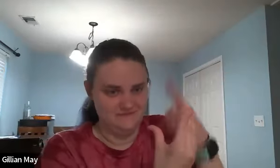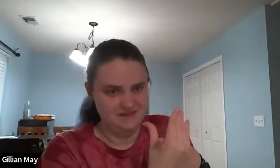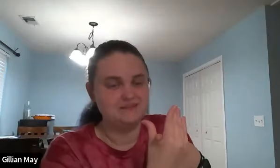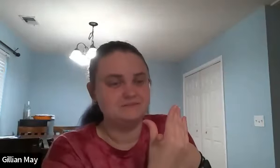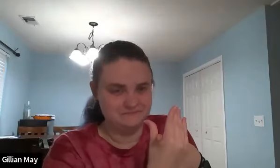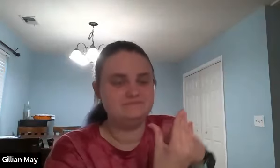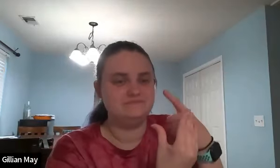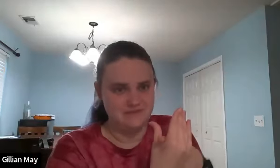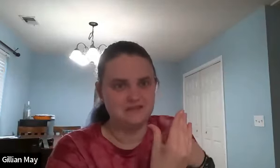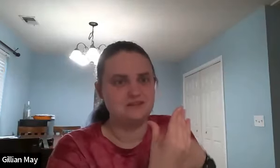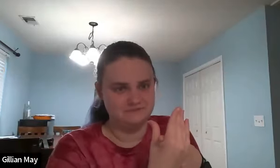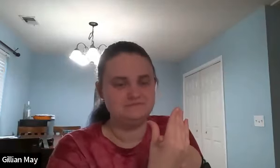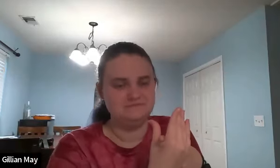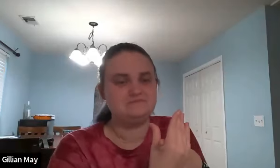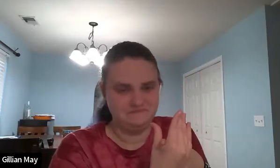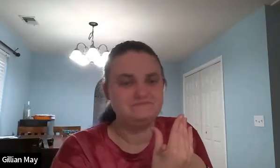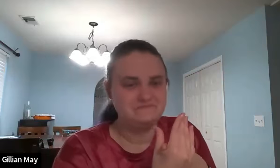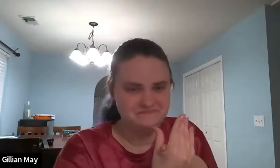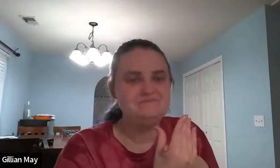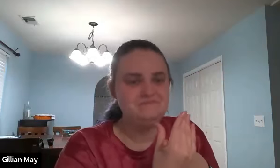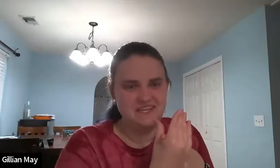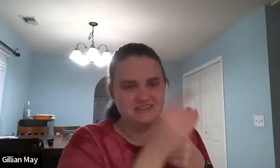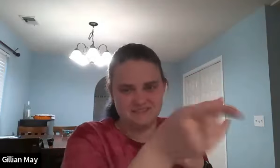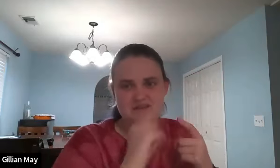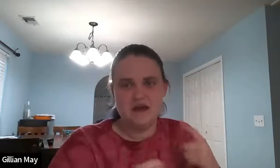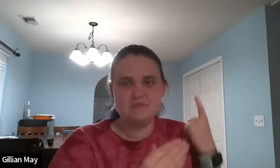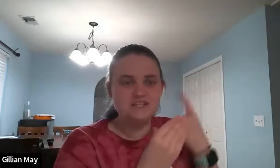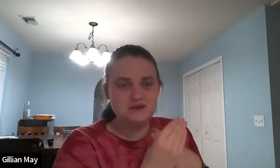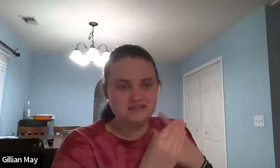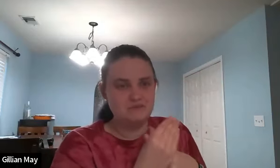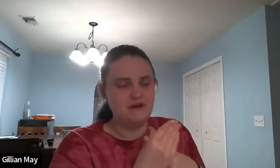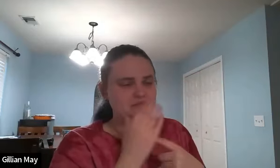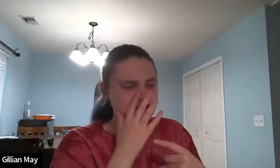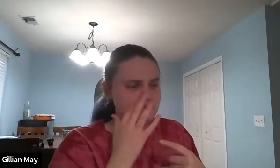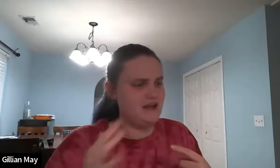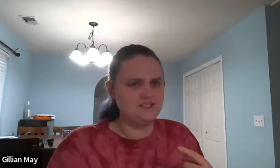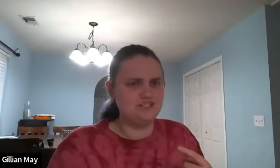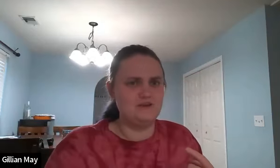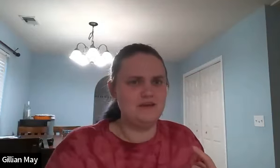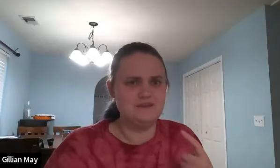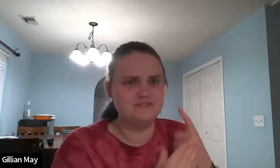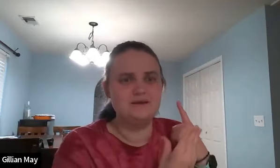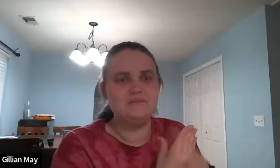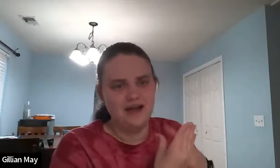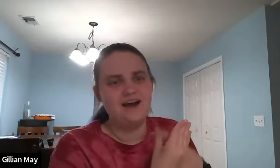Hot dog. Hot dog. Yes. I'm glad you asked that one. That one should be actually on there. I can't believe it's on. But yeah, hot